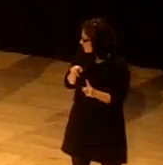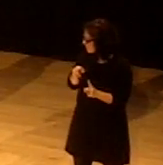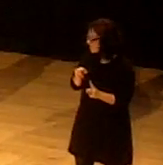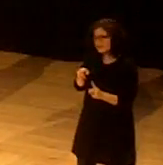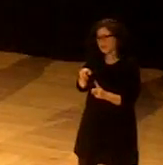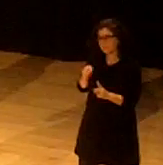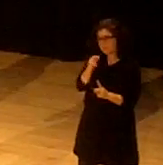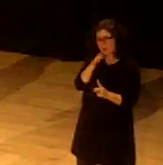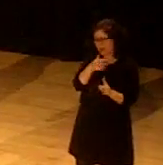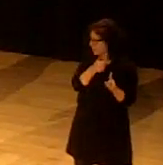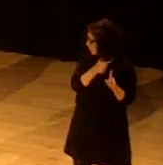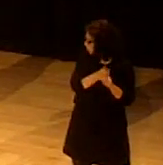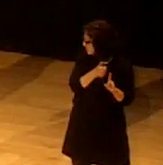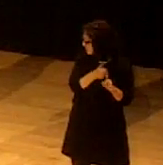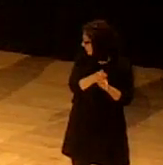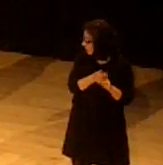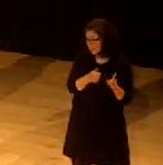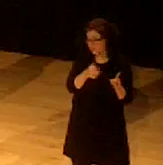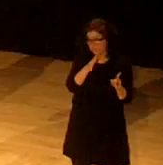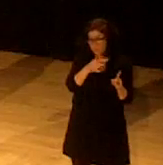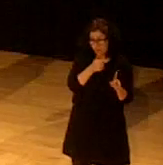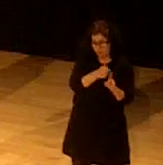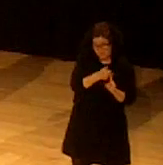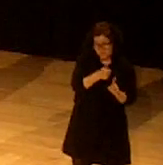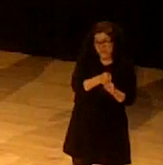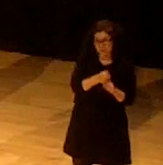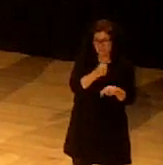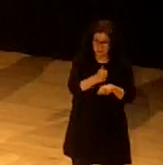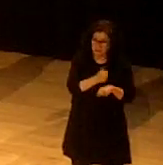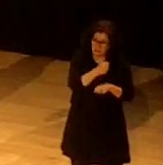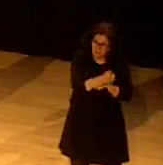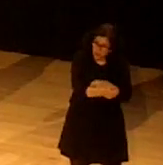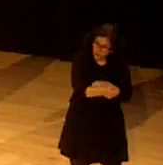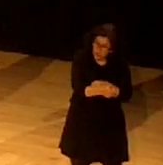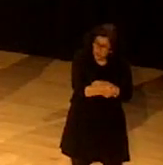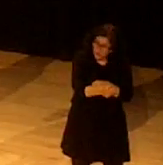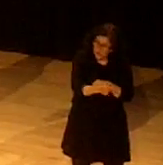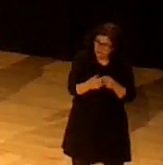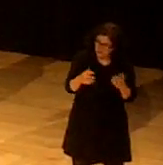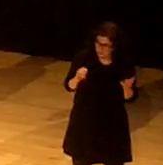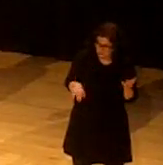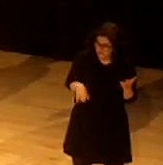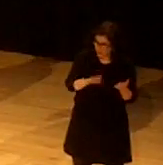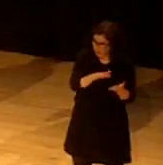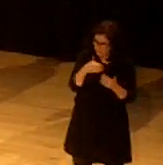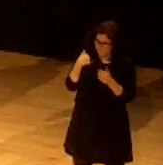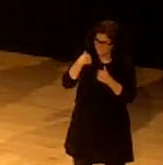that the mom, you know, that it's like the mom's fault,